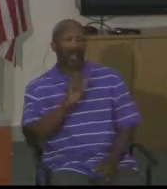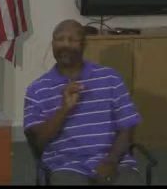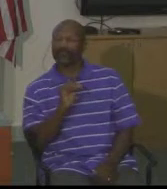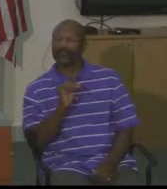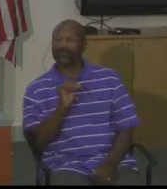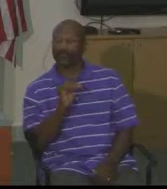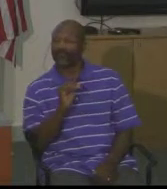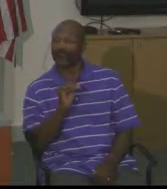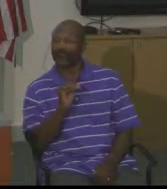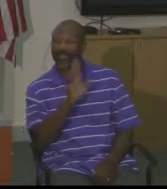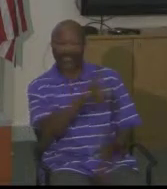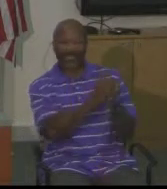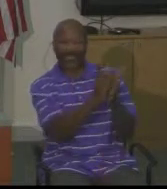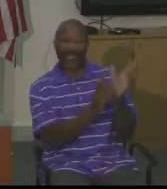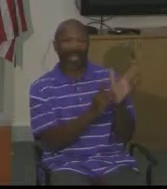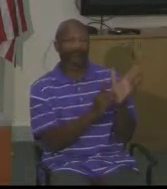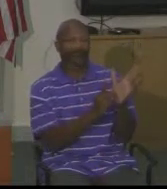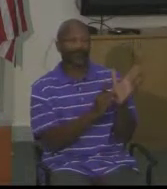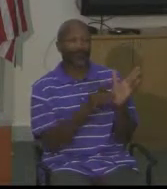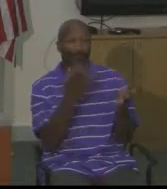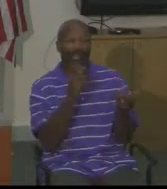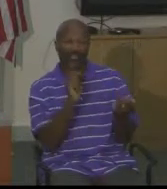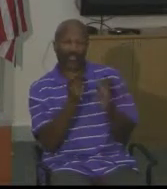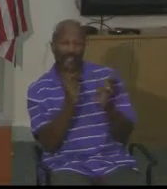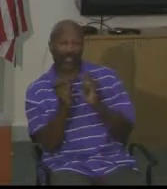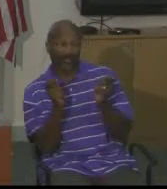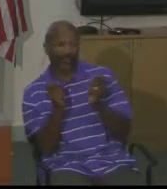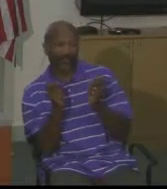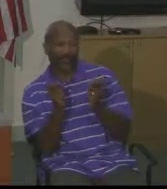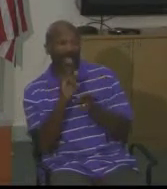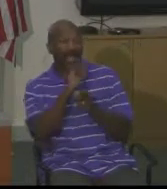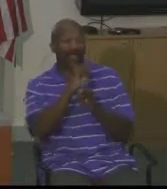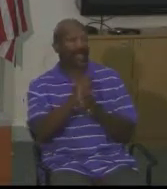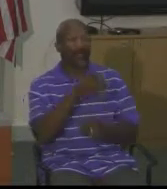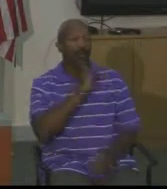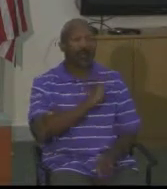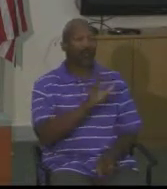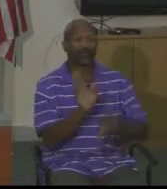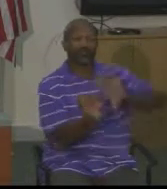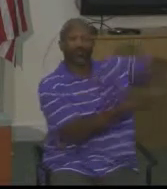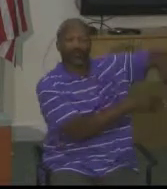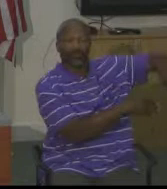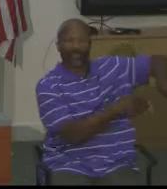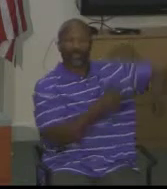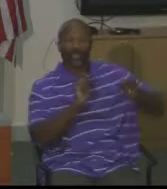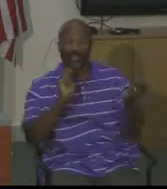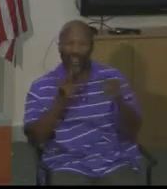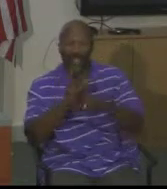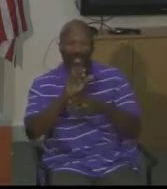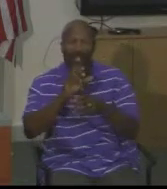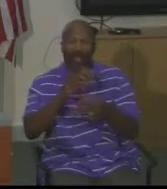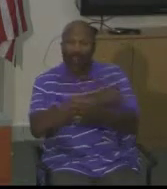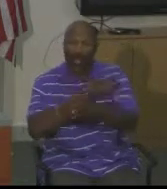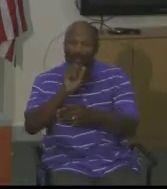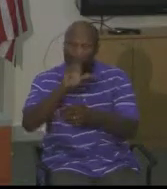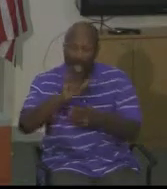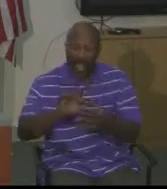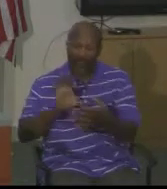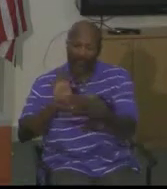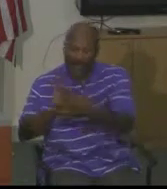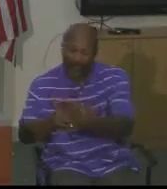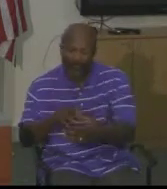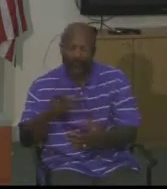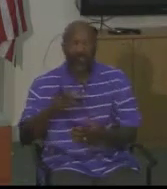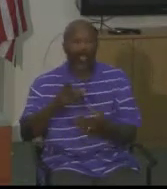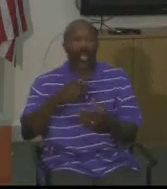their design. We want to change a few things. We want to change the way the power supply connects to the motherboard. We want